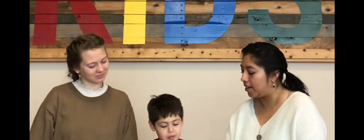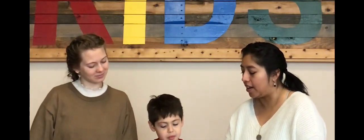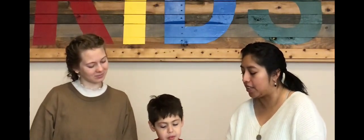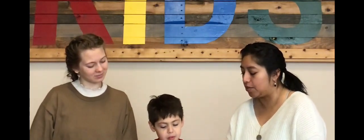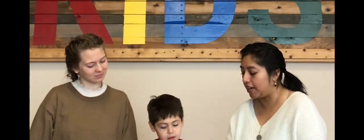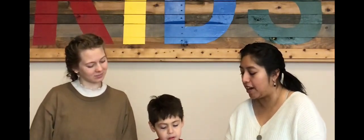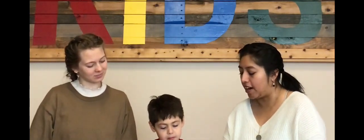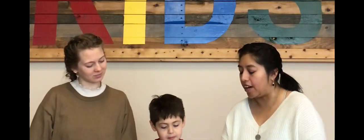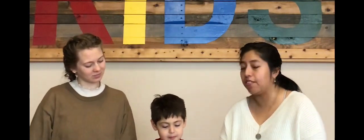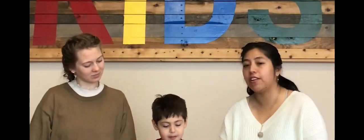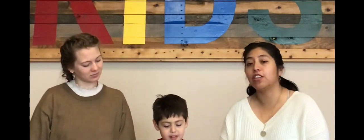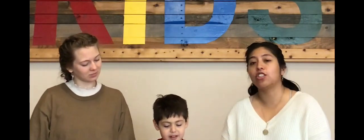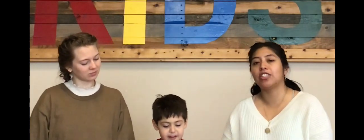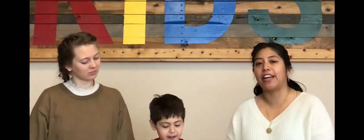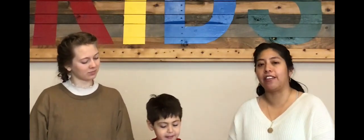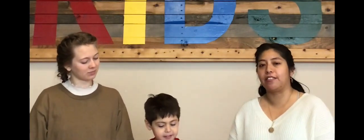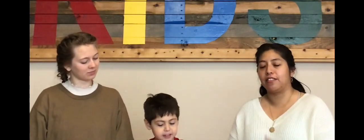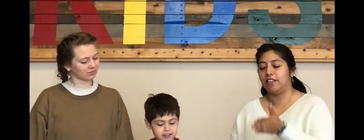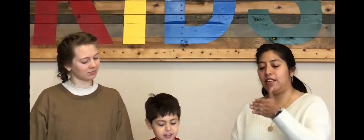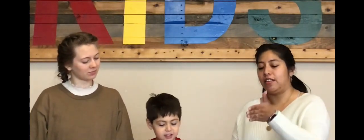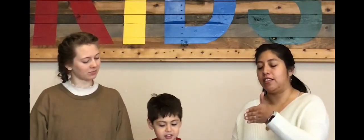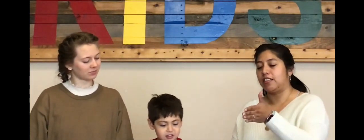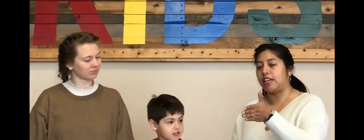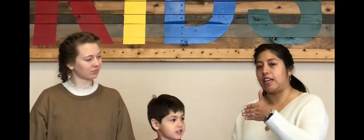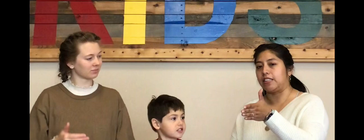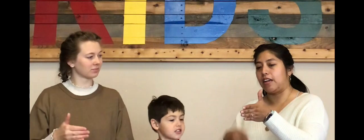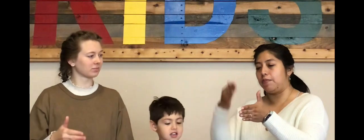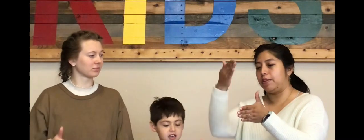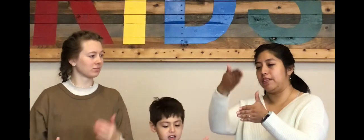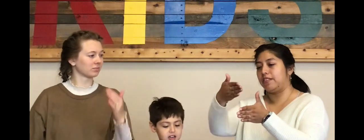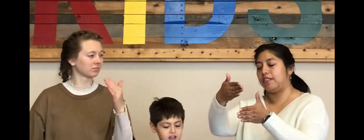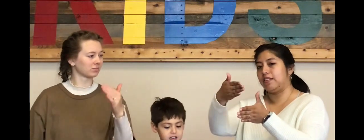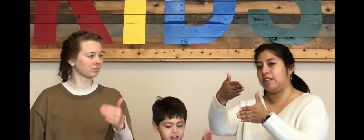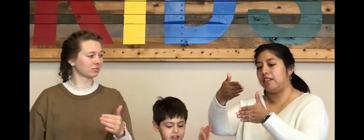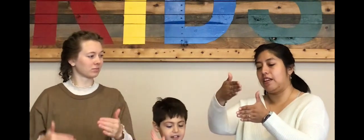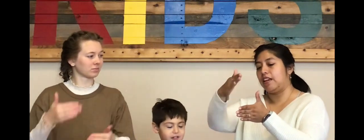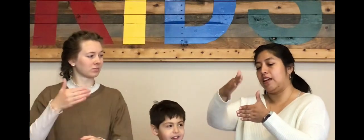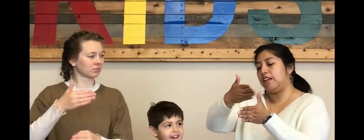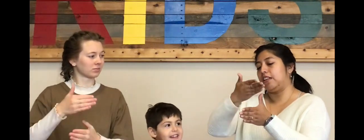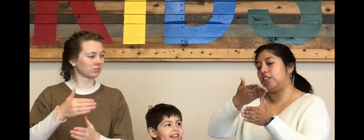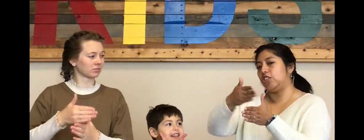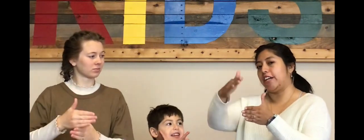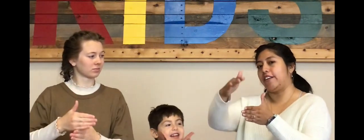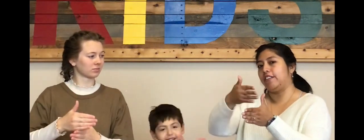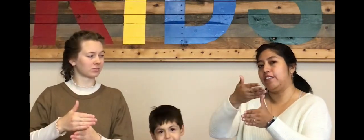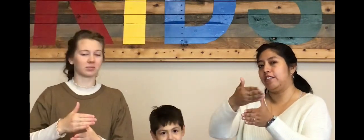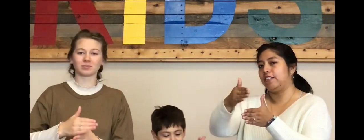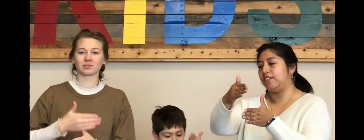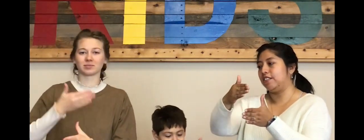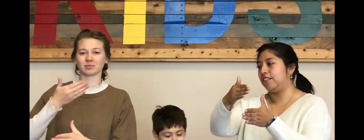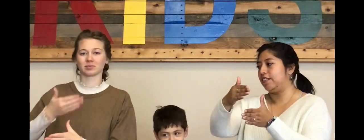Next we have share. Hands up. Up. Share.